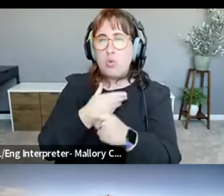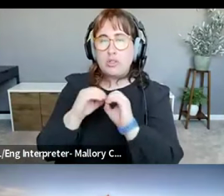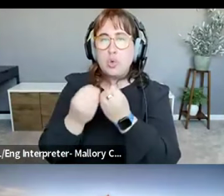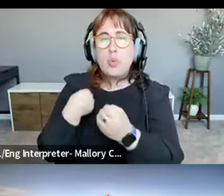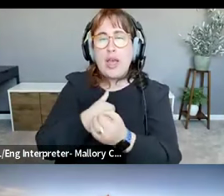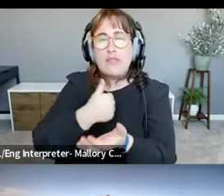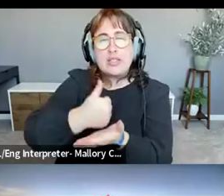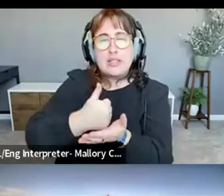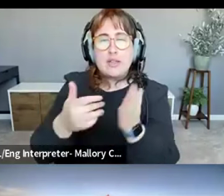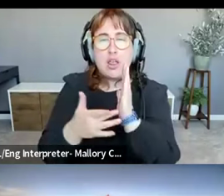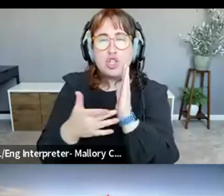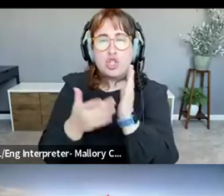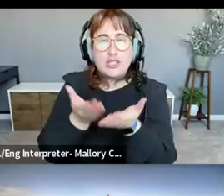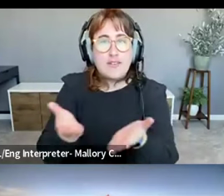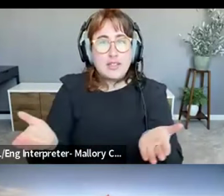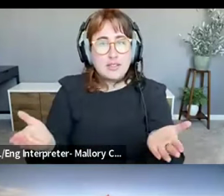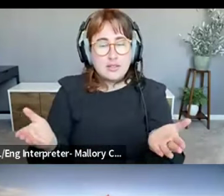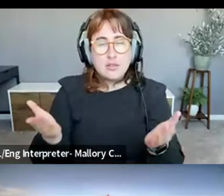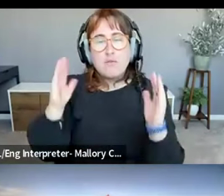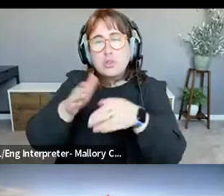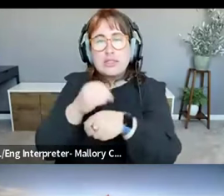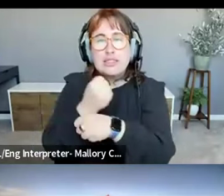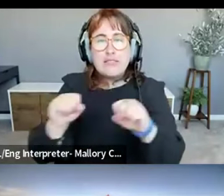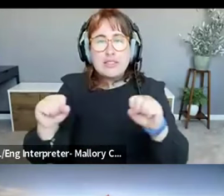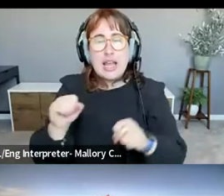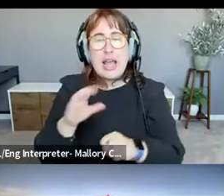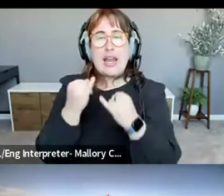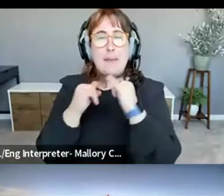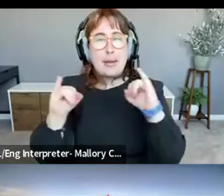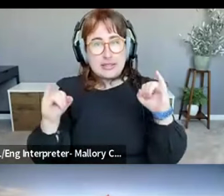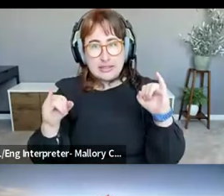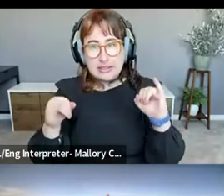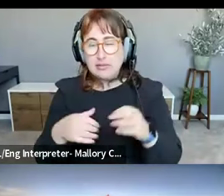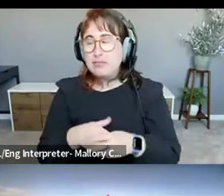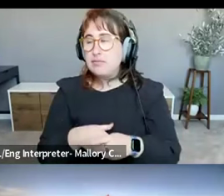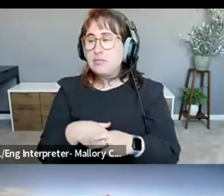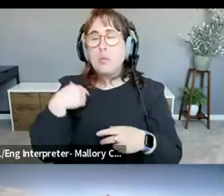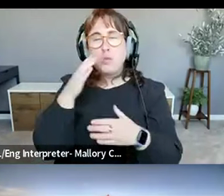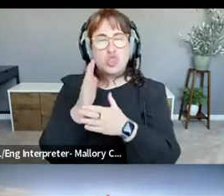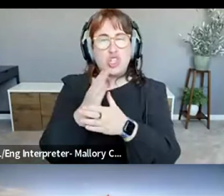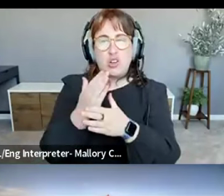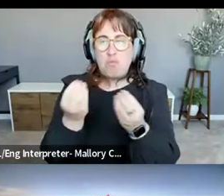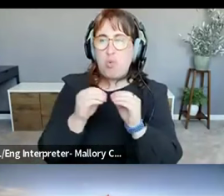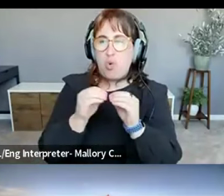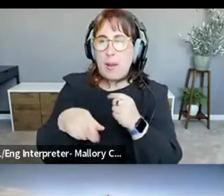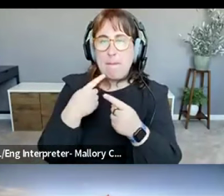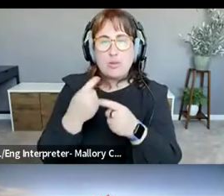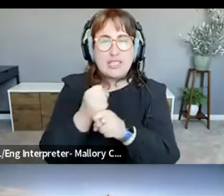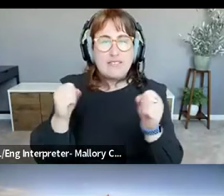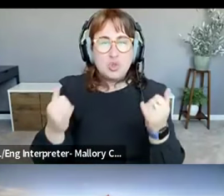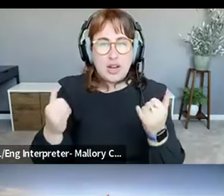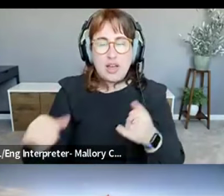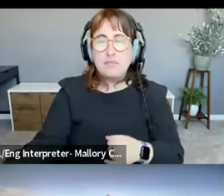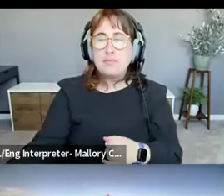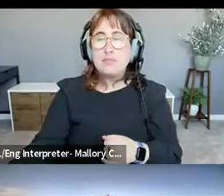assistive technology devices really focused on safety and also independence. I'm going to share a little bit more about the safety today. After